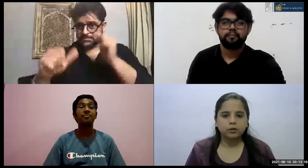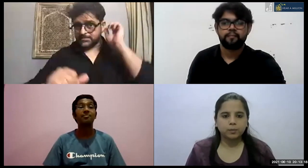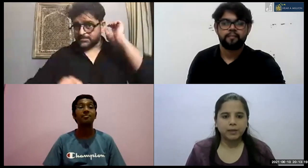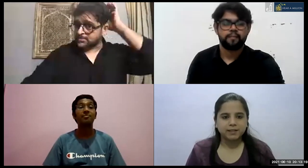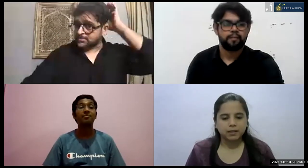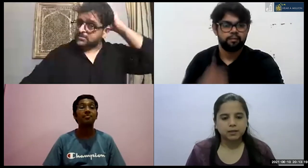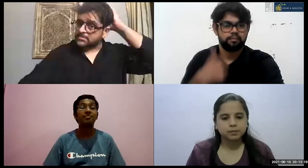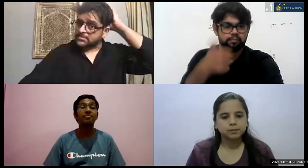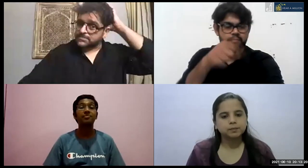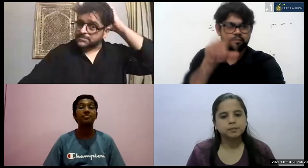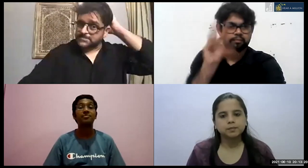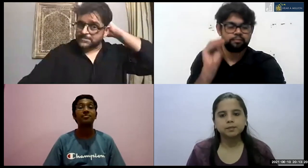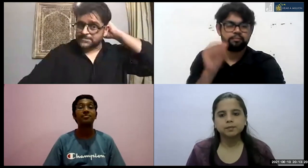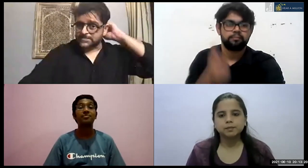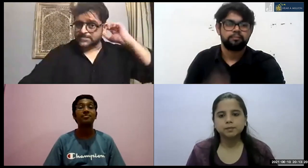and Dr. Melissa.